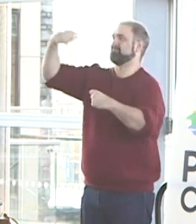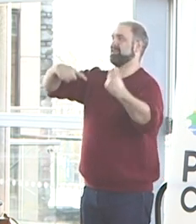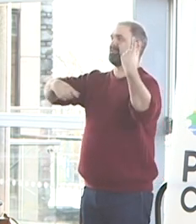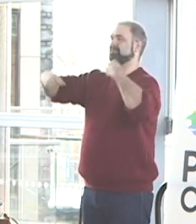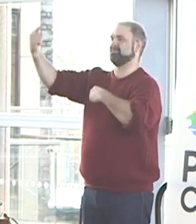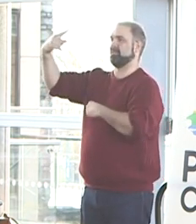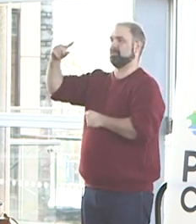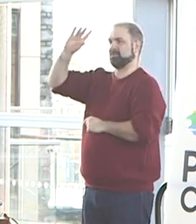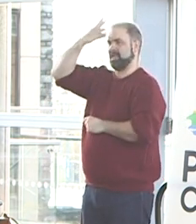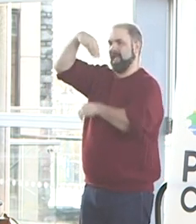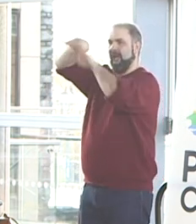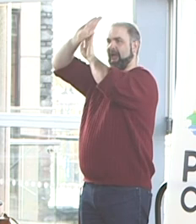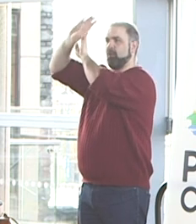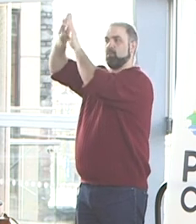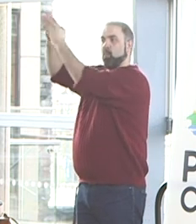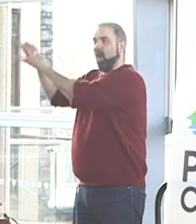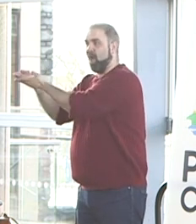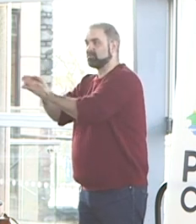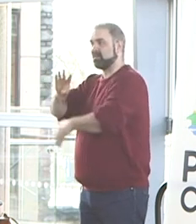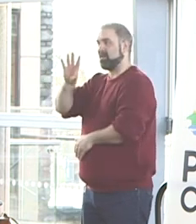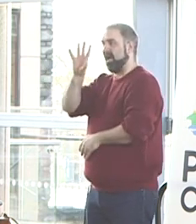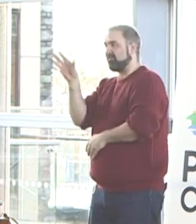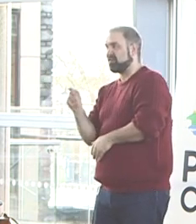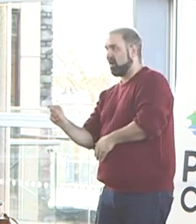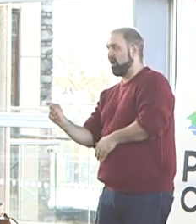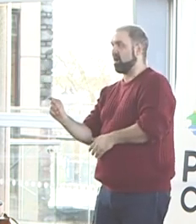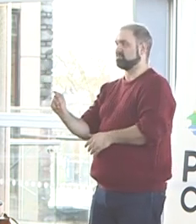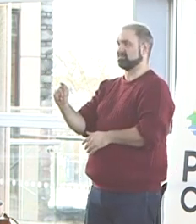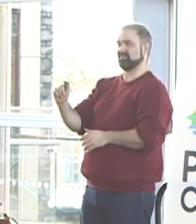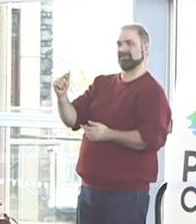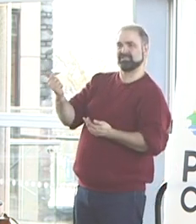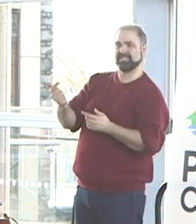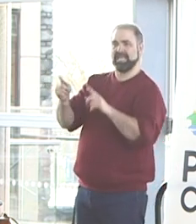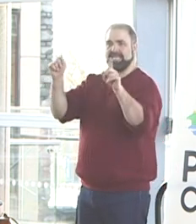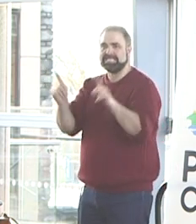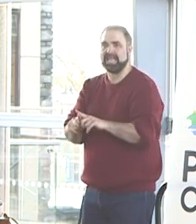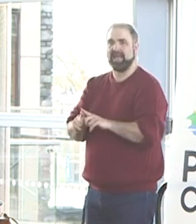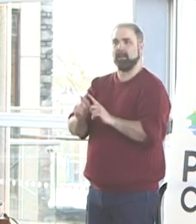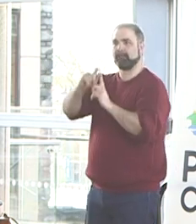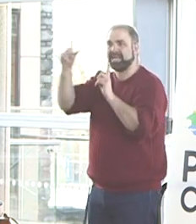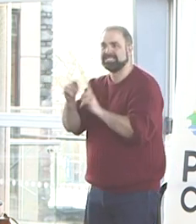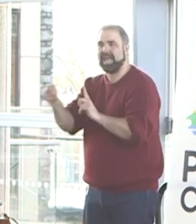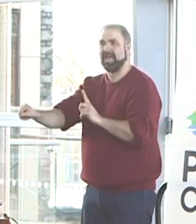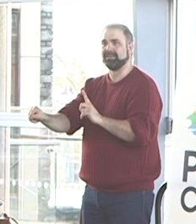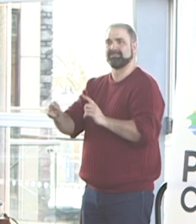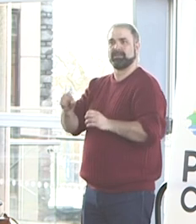in the Arab world, in Africa, in India, in Pakistan and